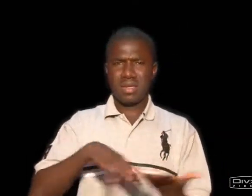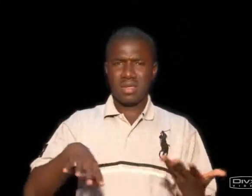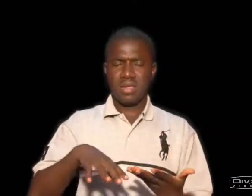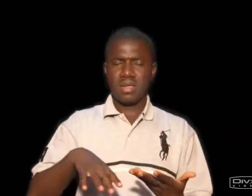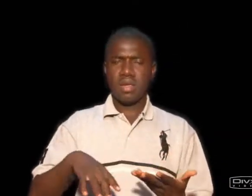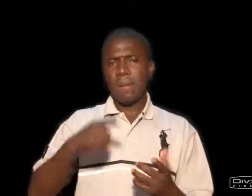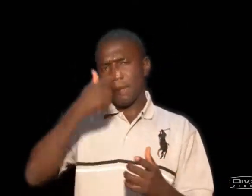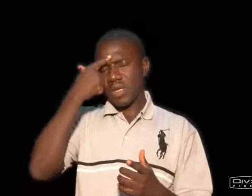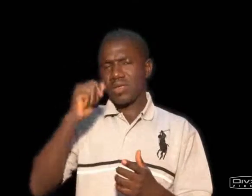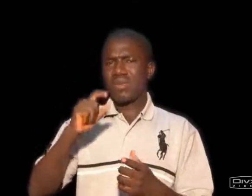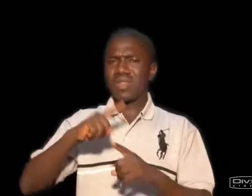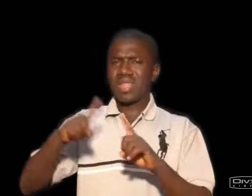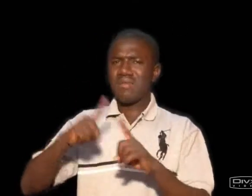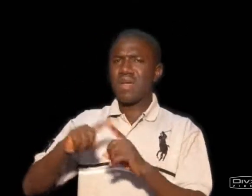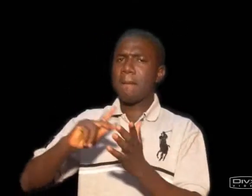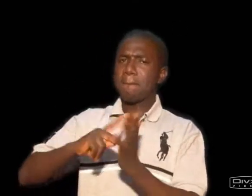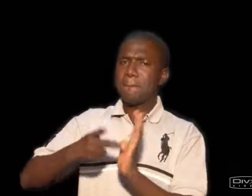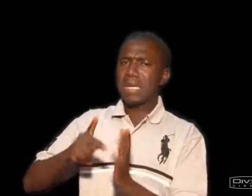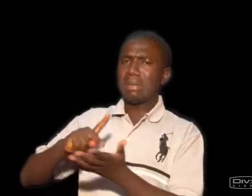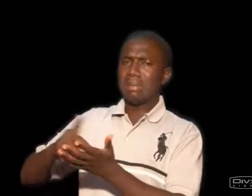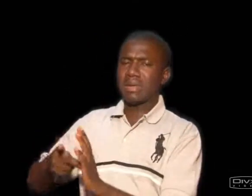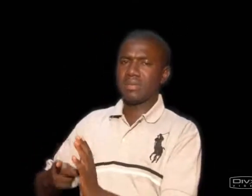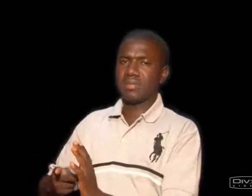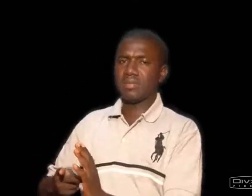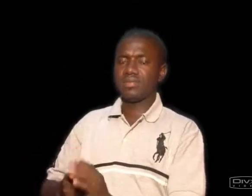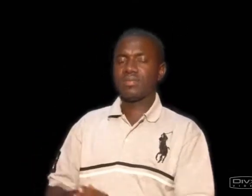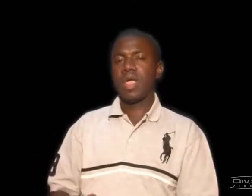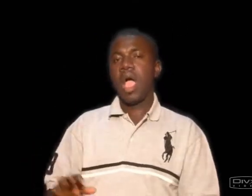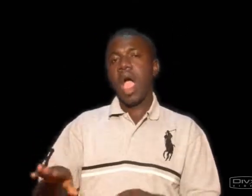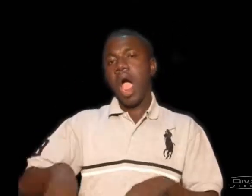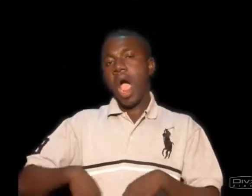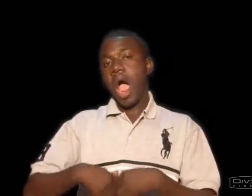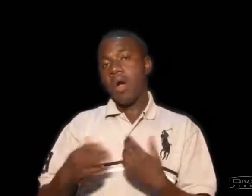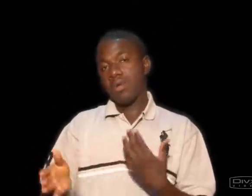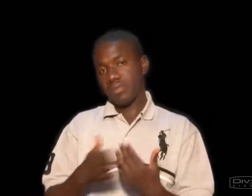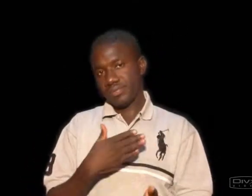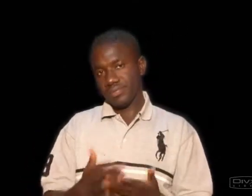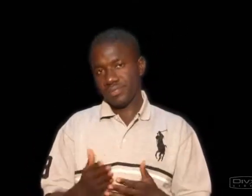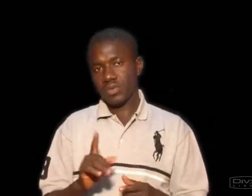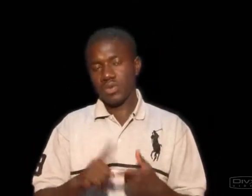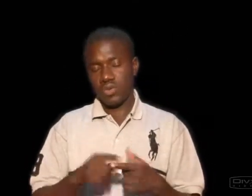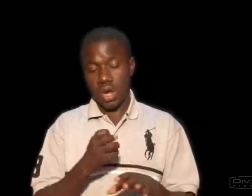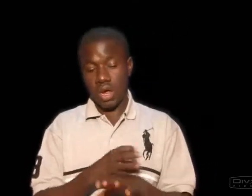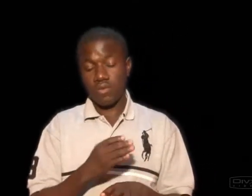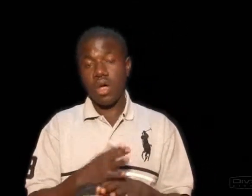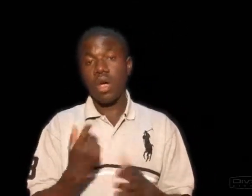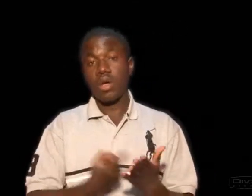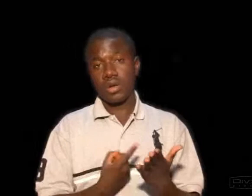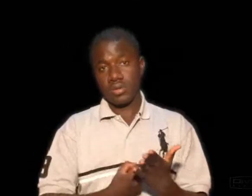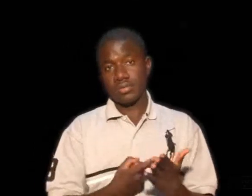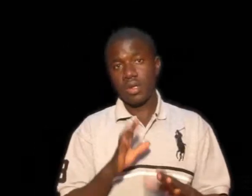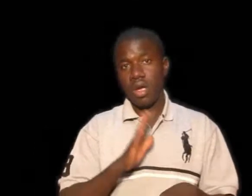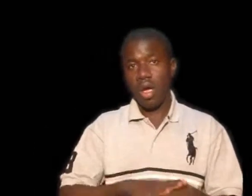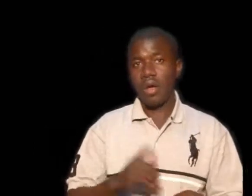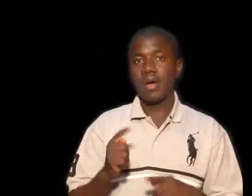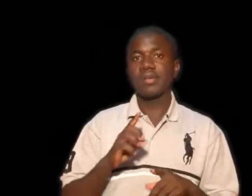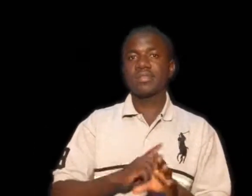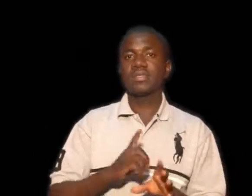be controversial due to different interpretations and social norms. However, to advance our discussion of